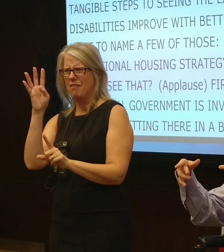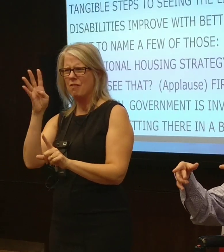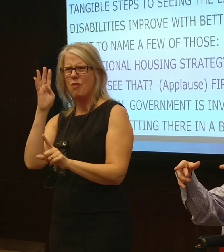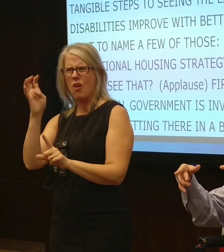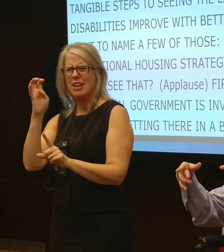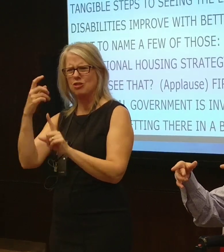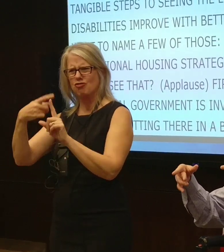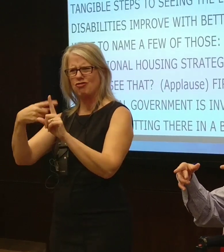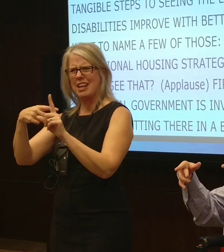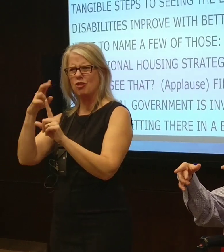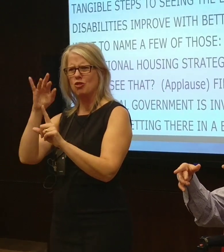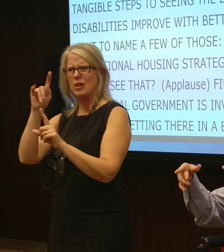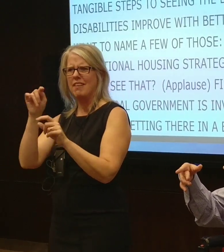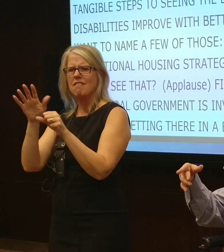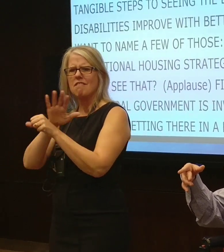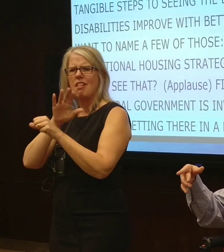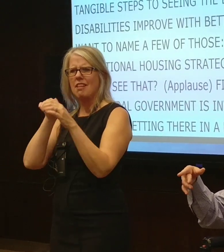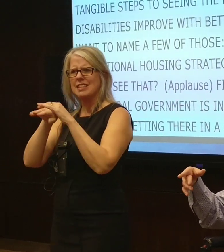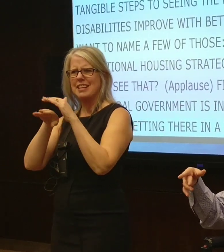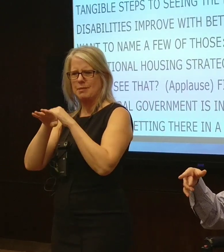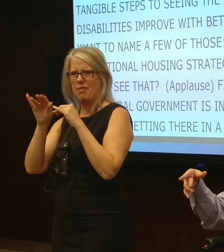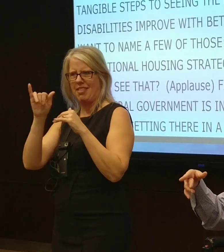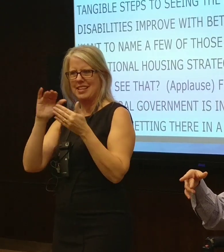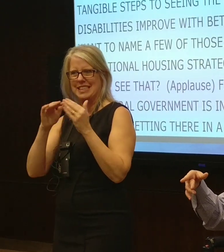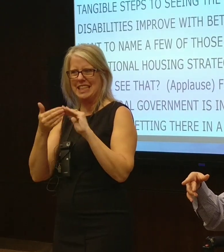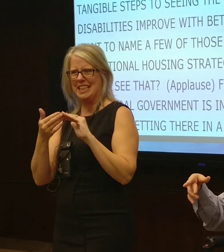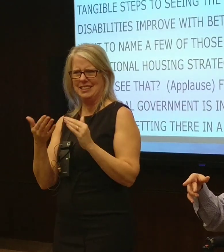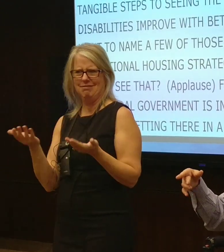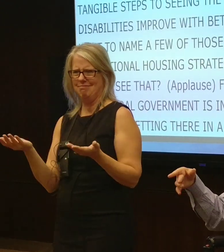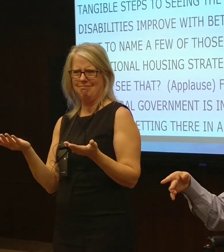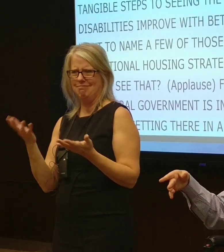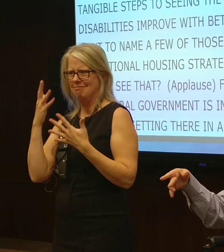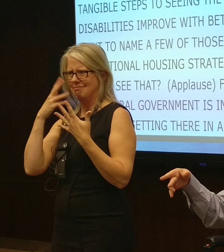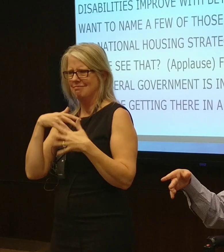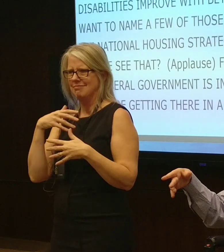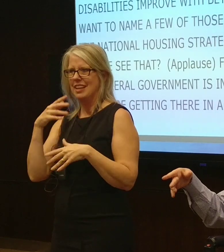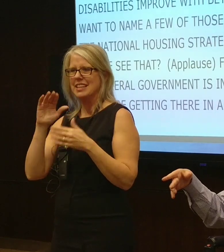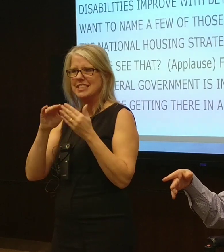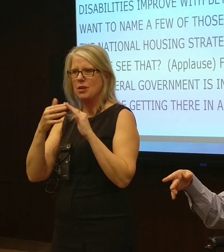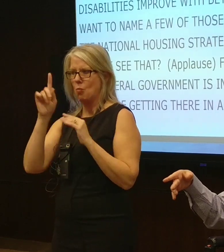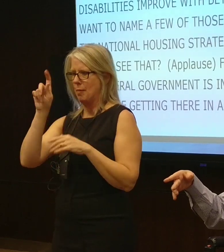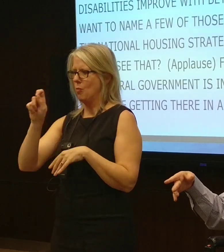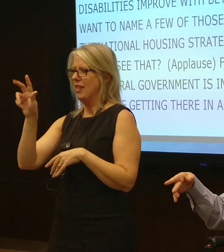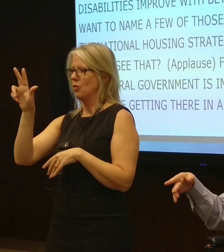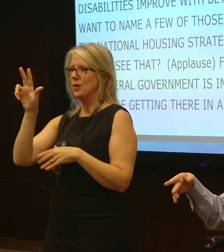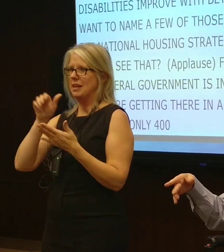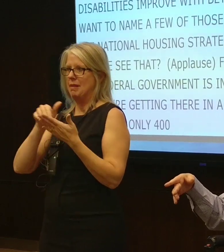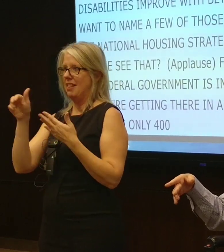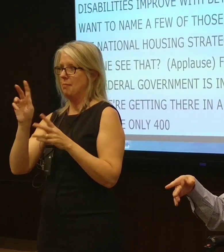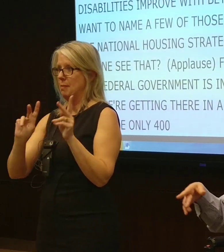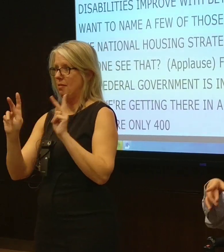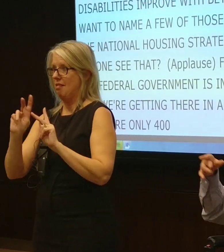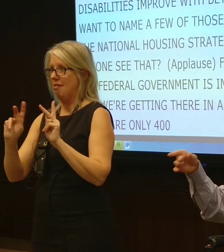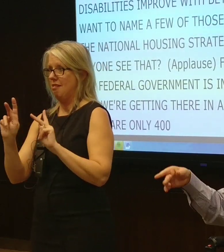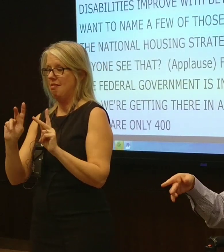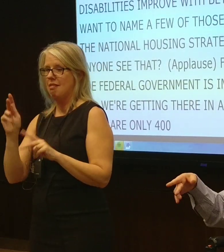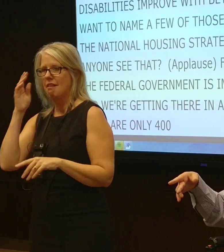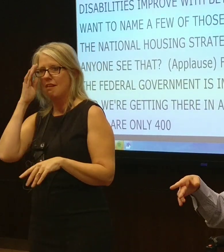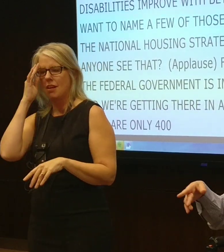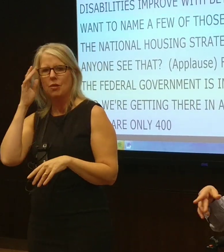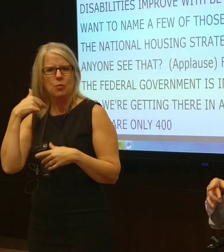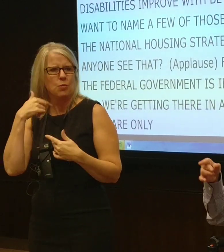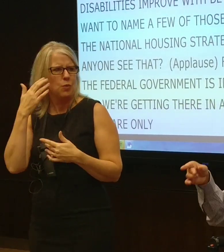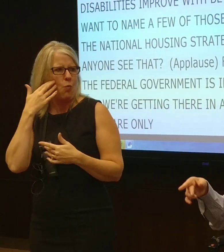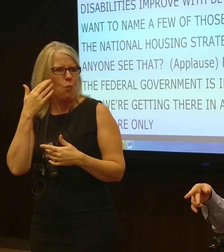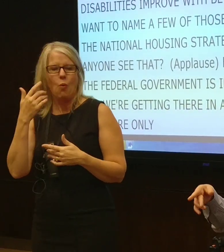400 rental units that are fully accessible in that city. The city of 1.3 million people. We know